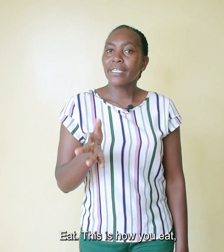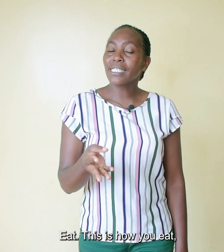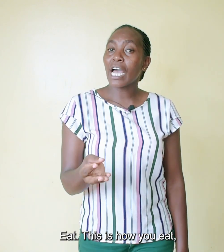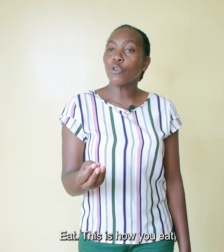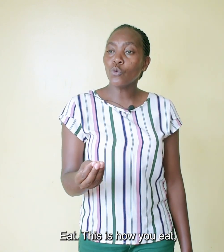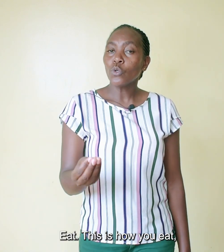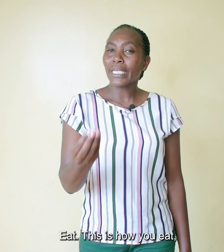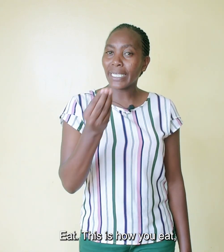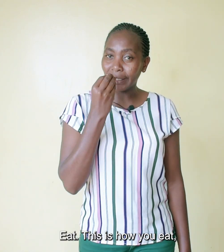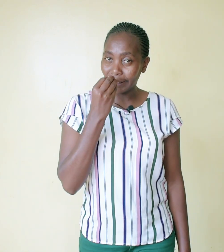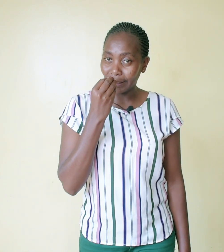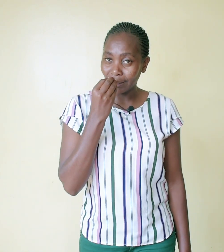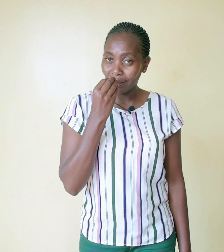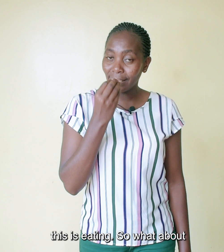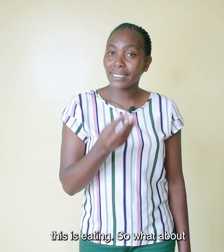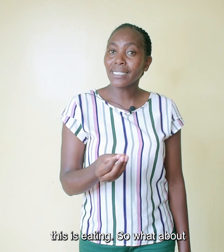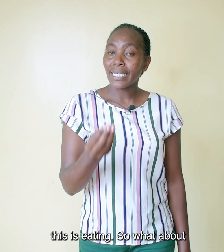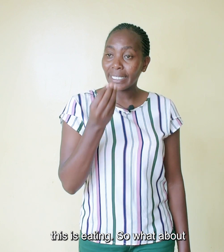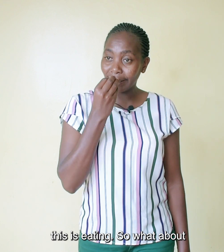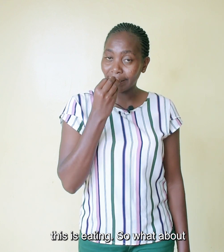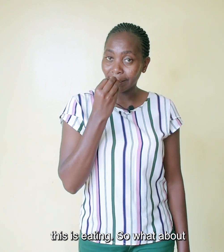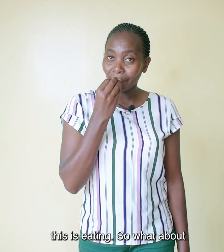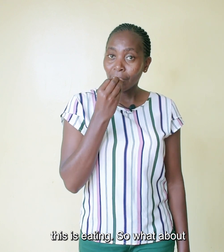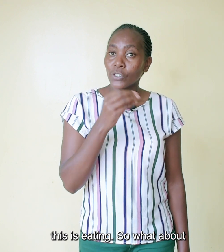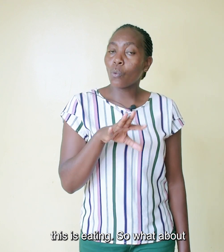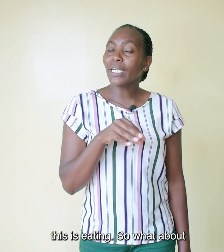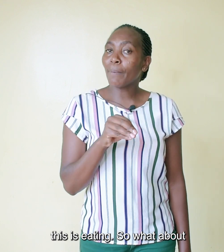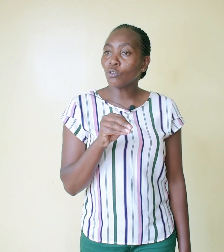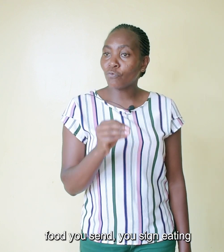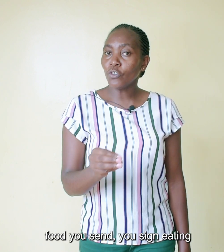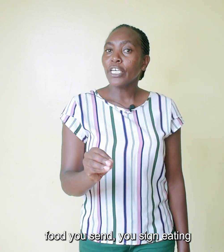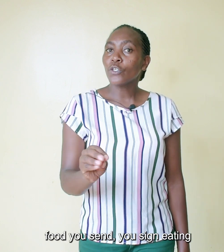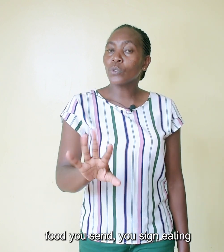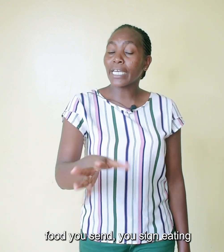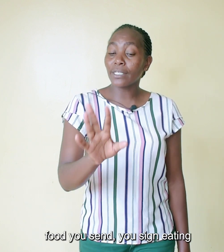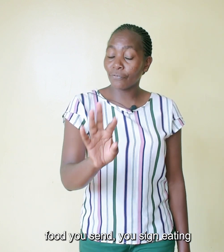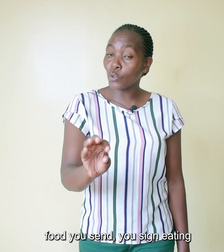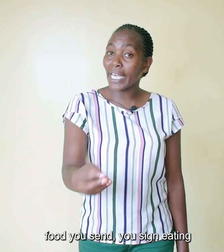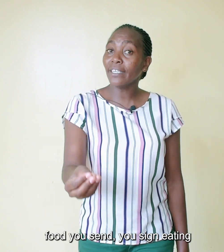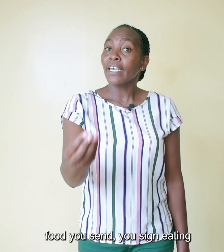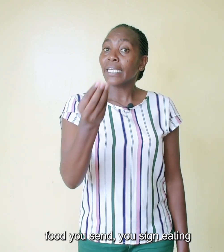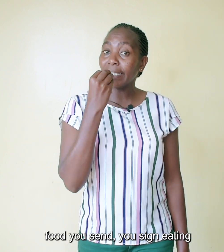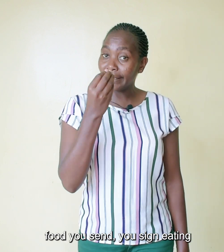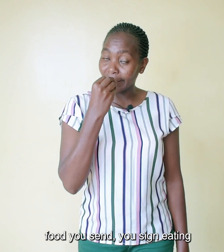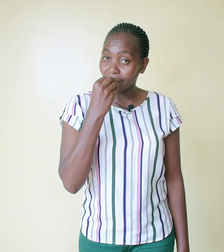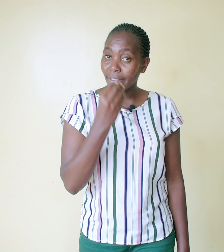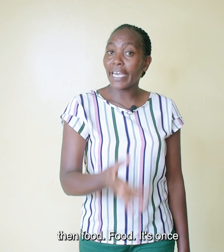This is how you eat. This is eating. So what about food? You sign eating,